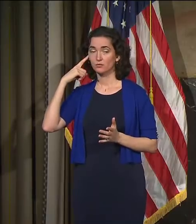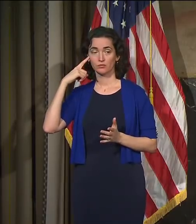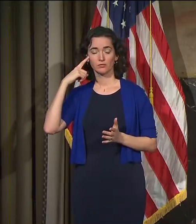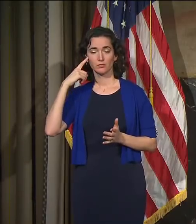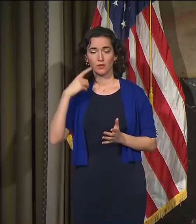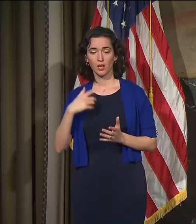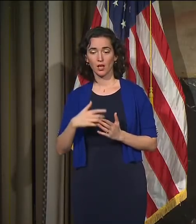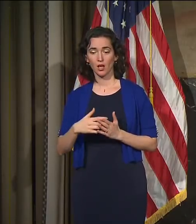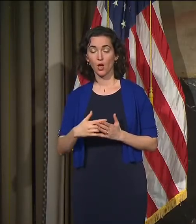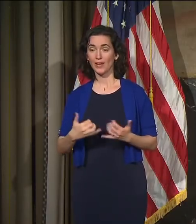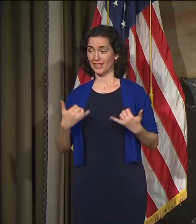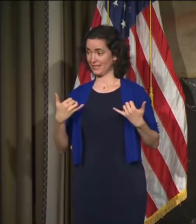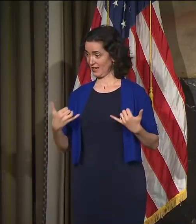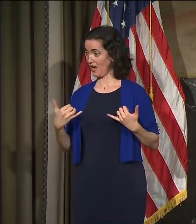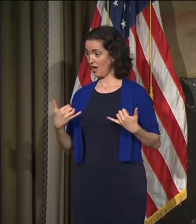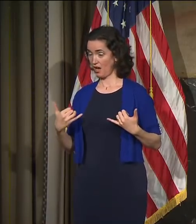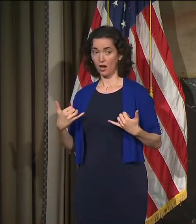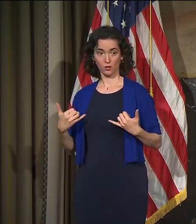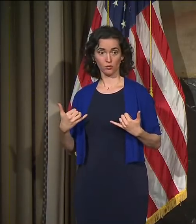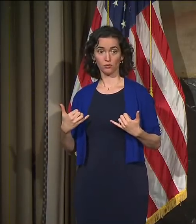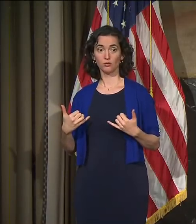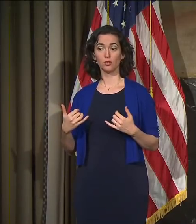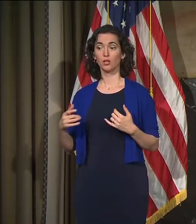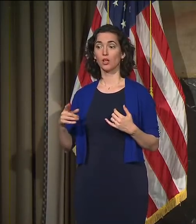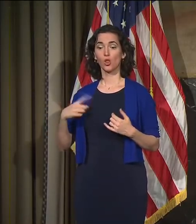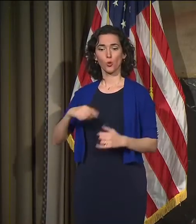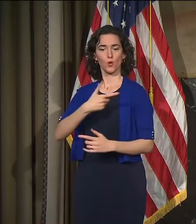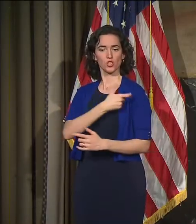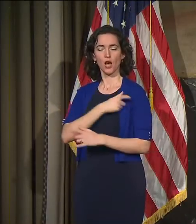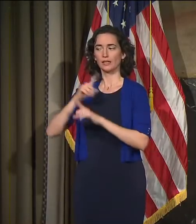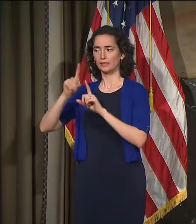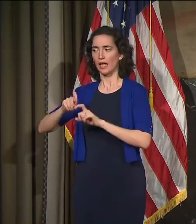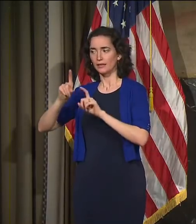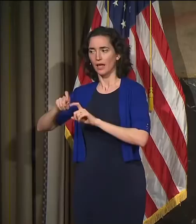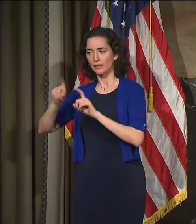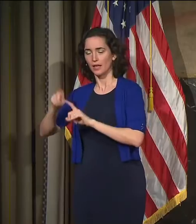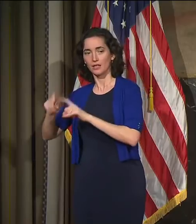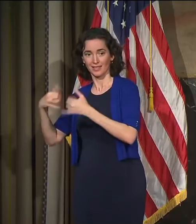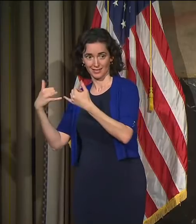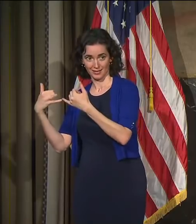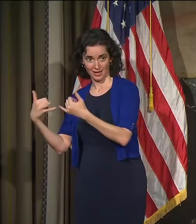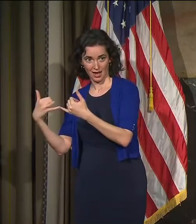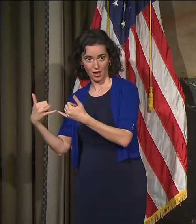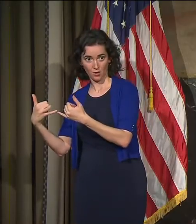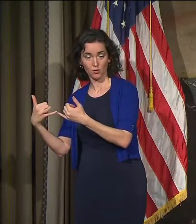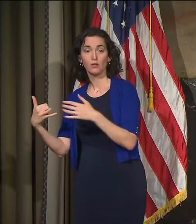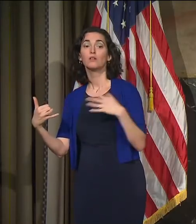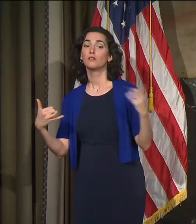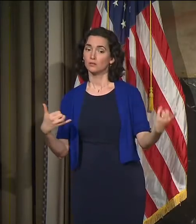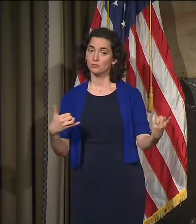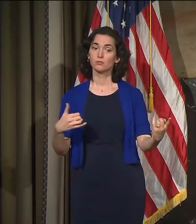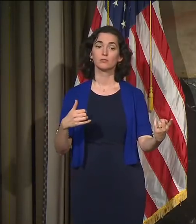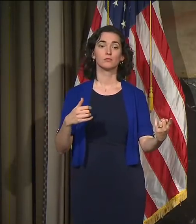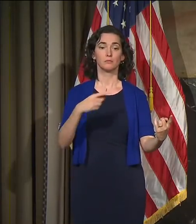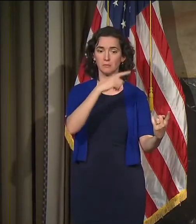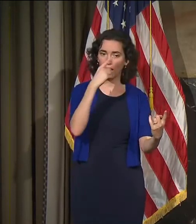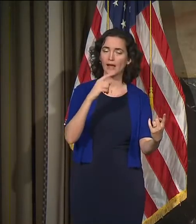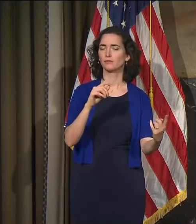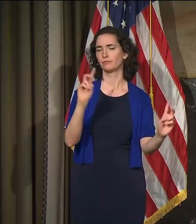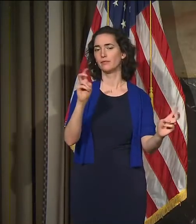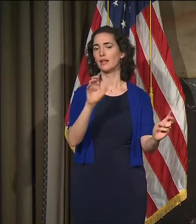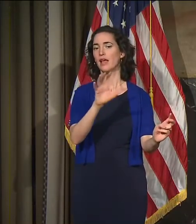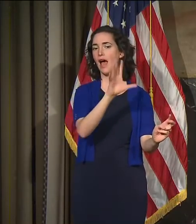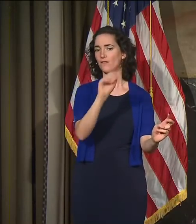respect to current times and the trials of these vaccines that we're talking about now, we had African Americans who